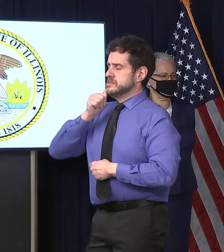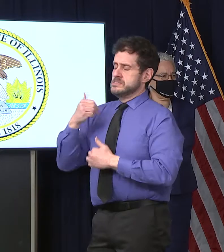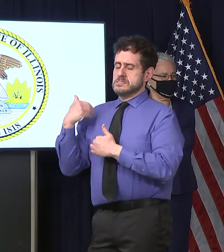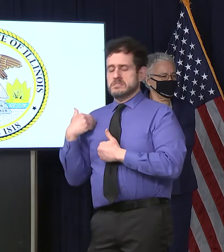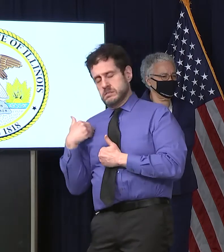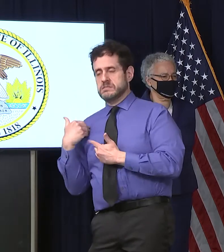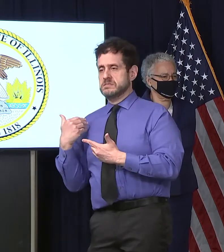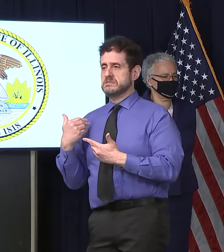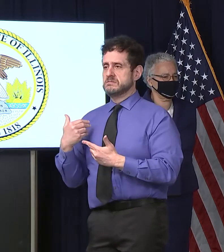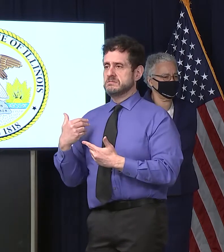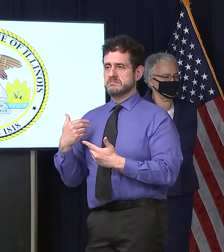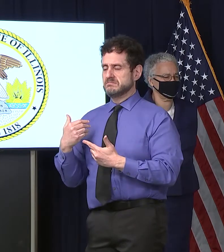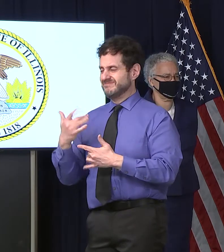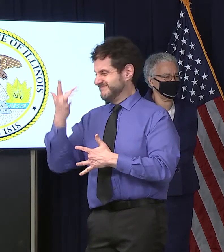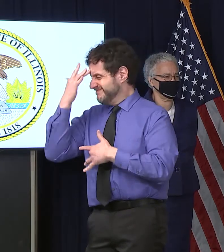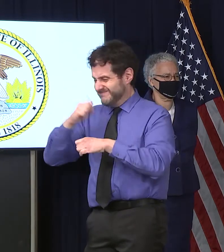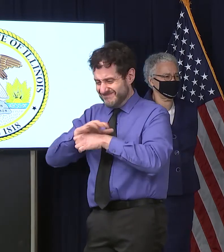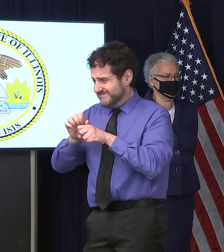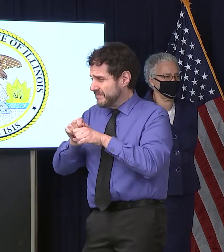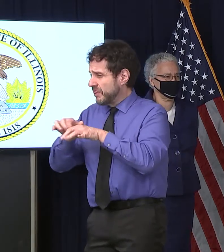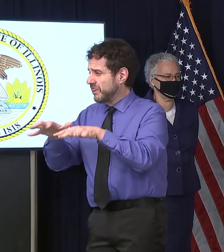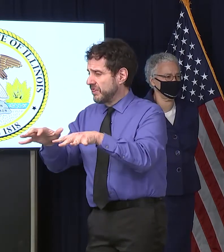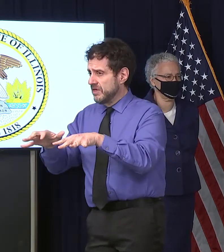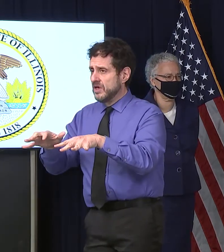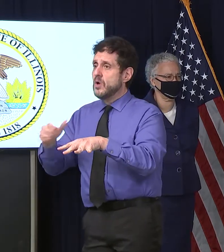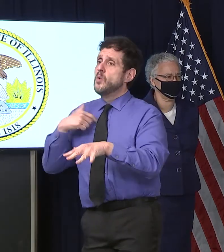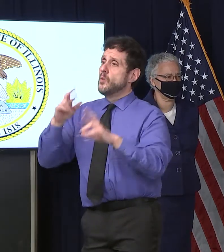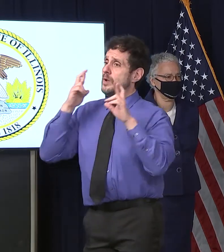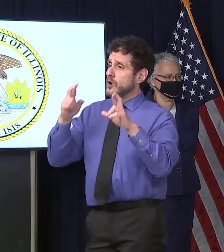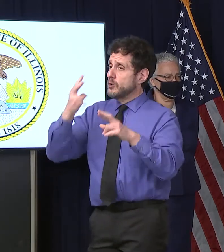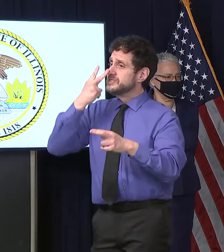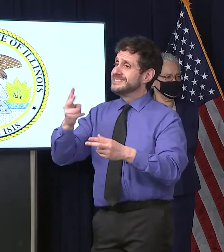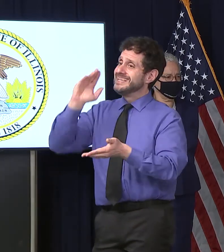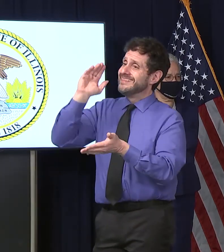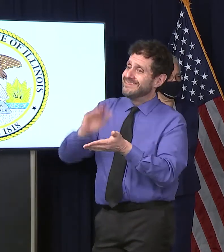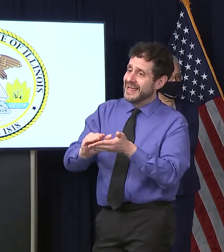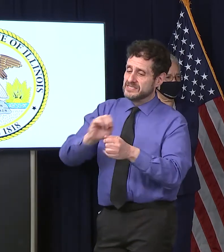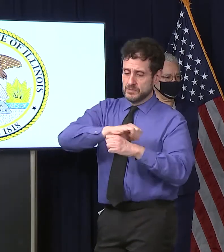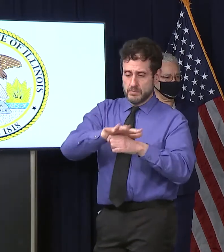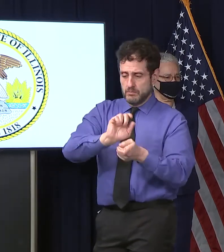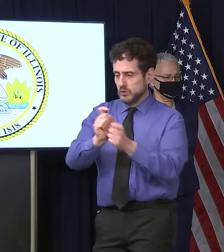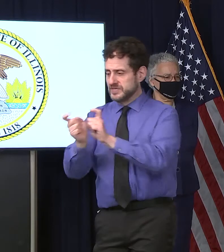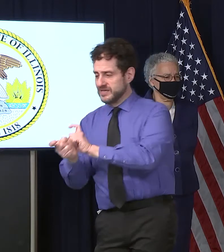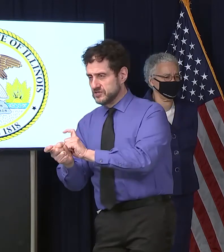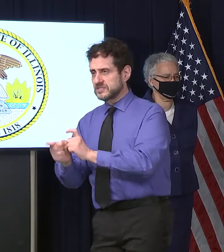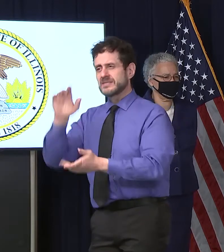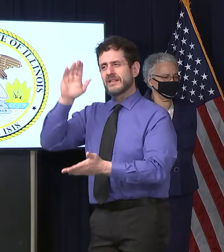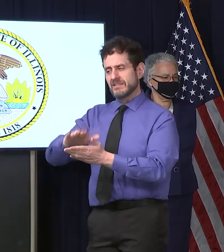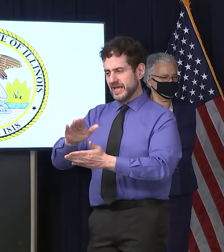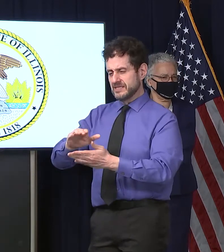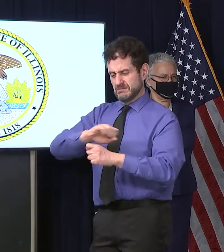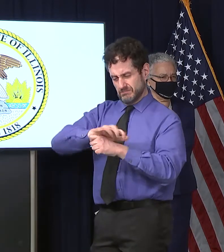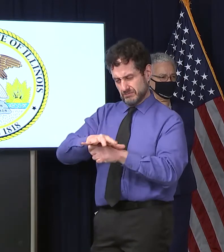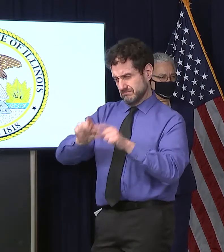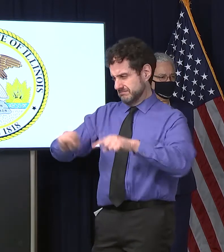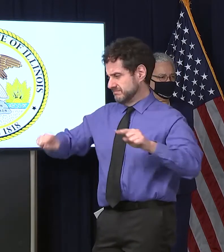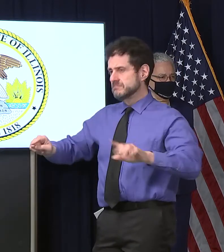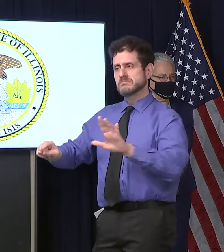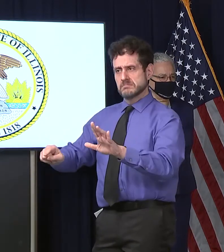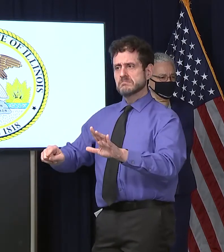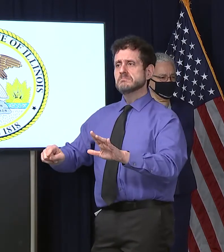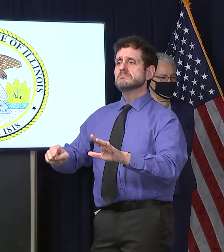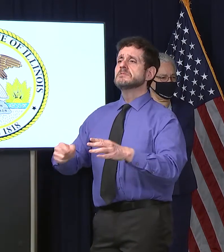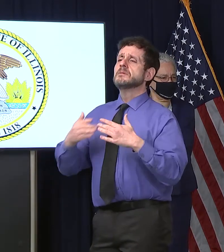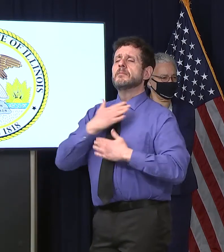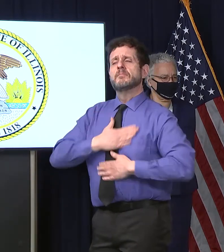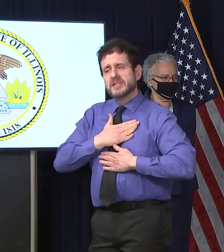less likely we're going to see mutations and variations, which we have to fight in different ways. So I'm urging Chicago, roll up your sleeve, show up at